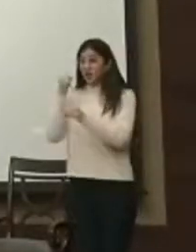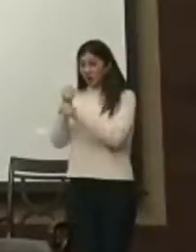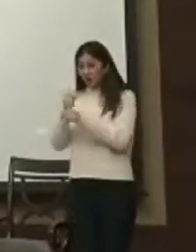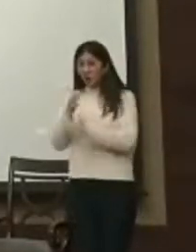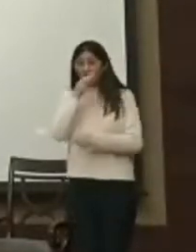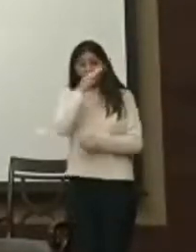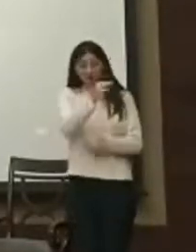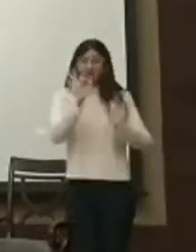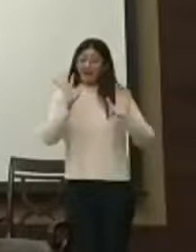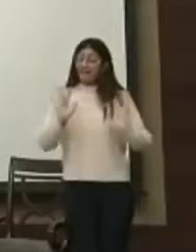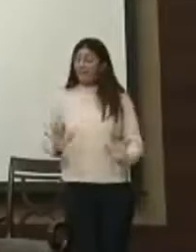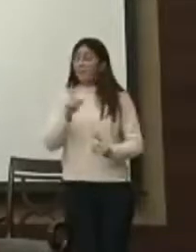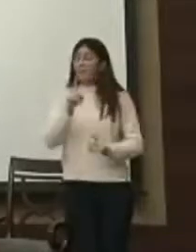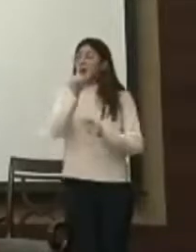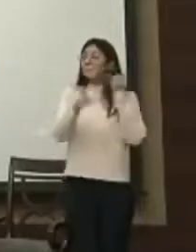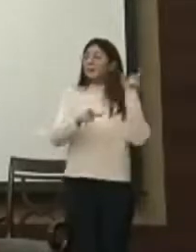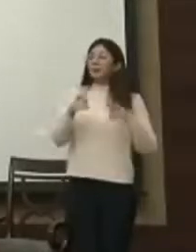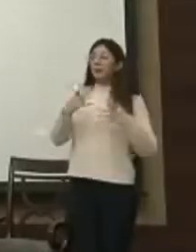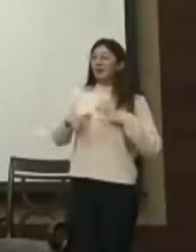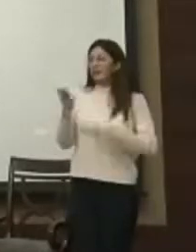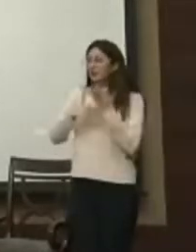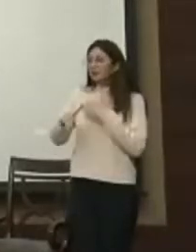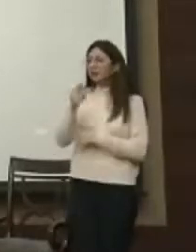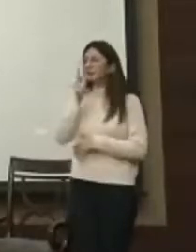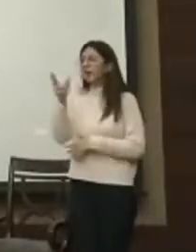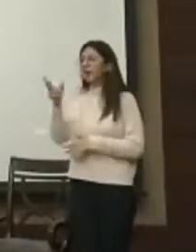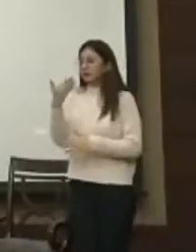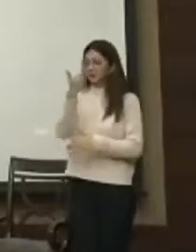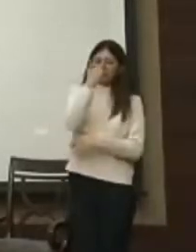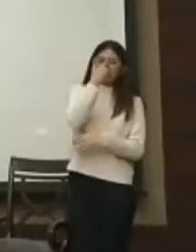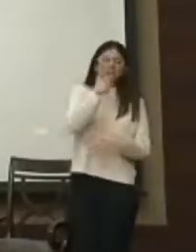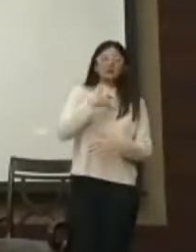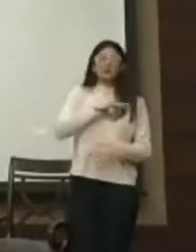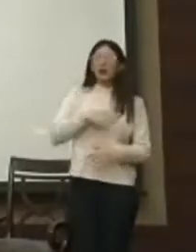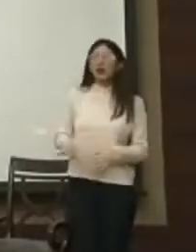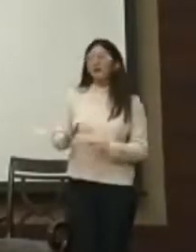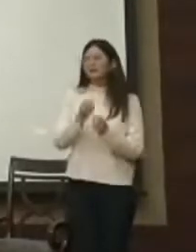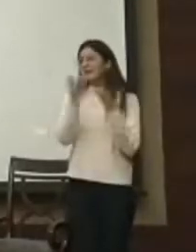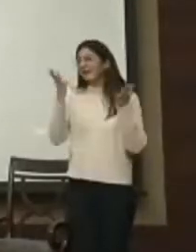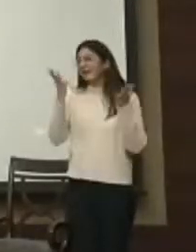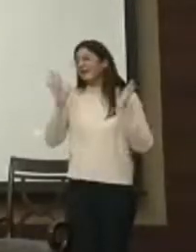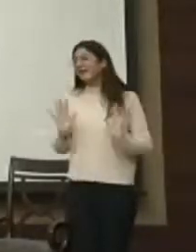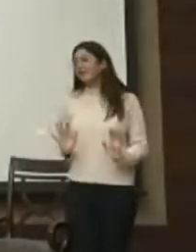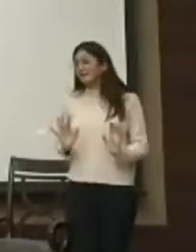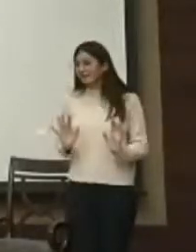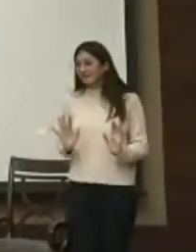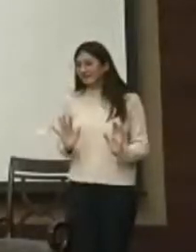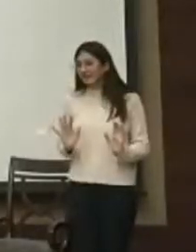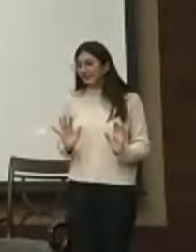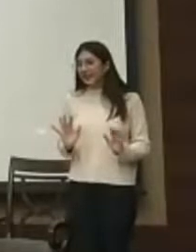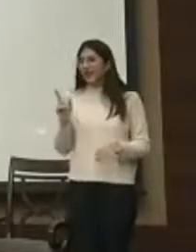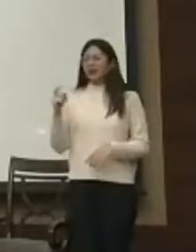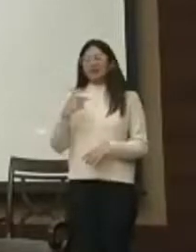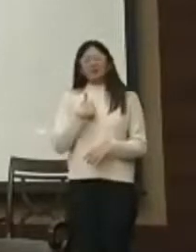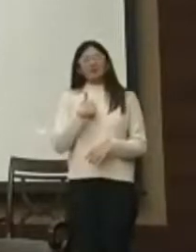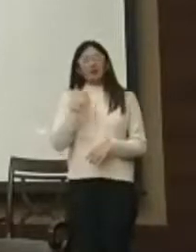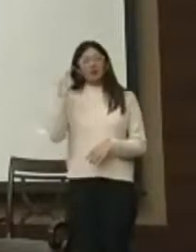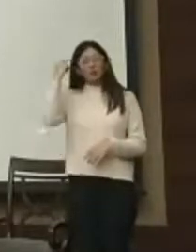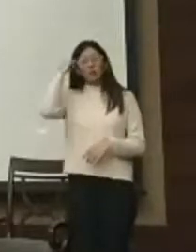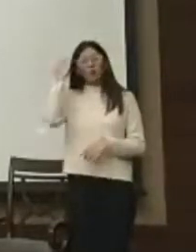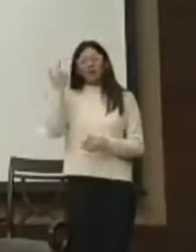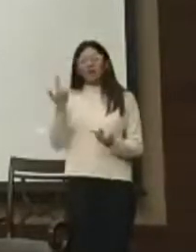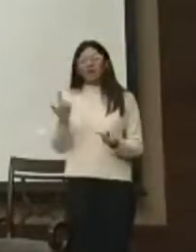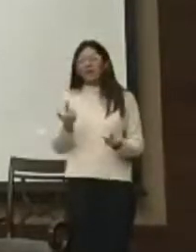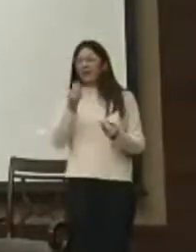a collective, as a society, we are shy and we shy away from including these queries. But that I would have thought is the easiest